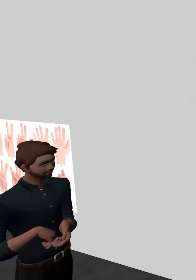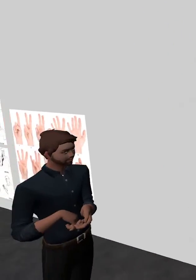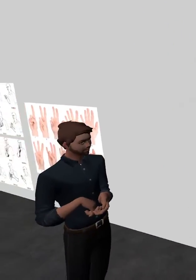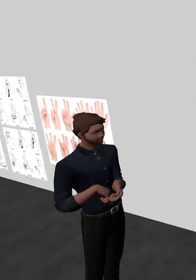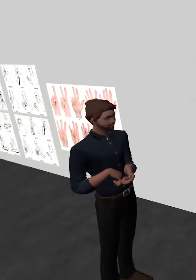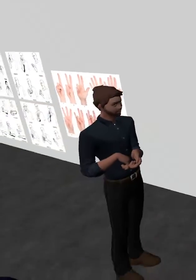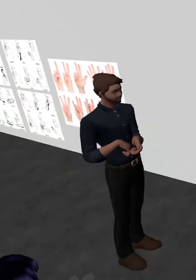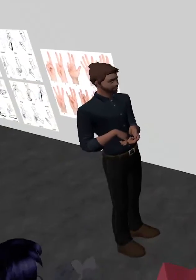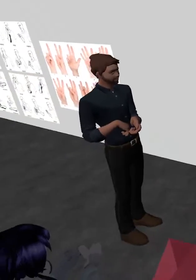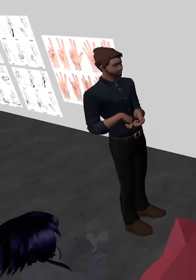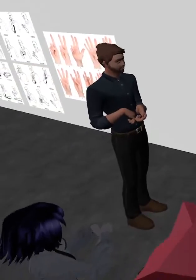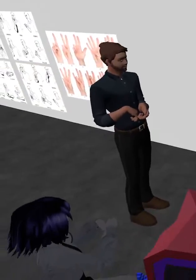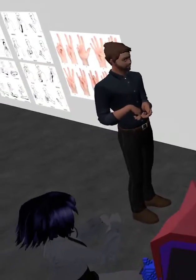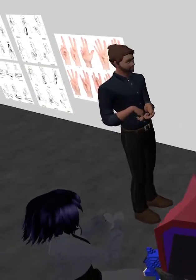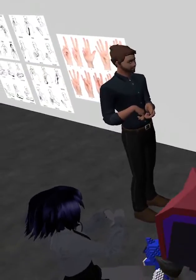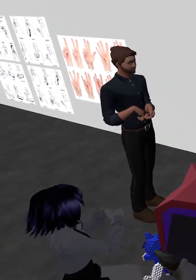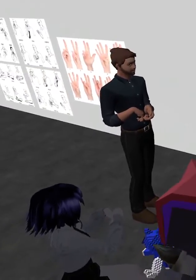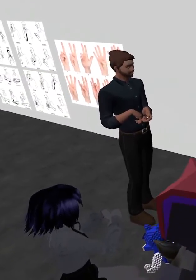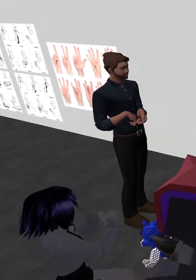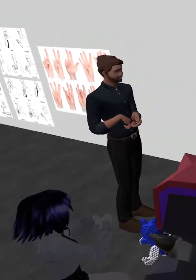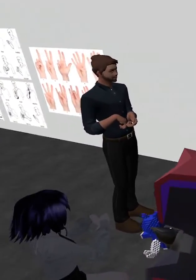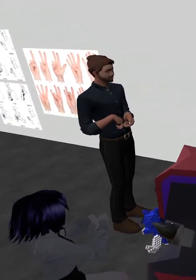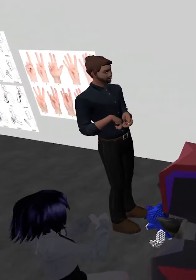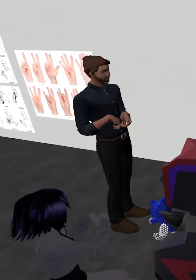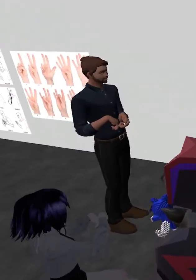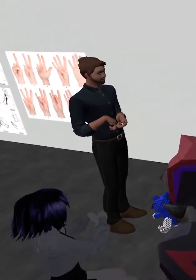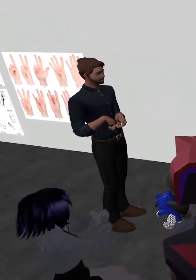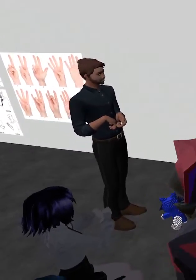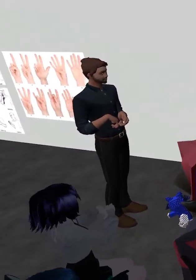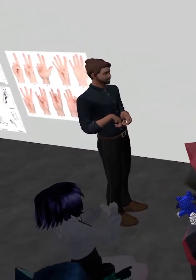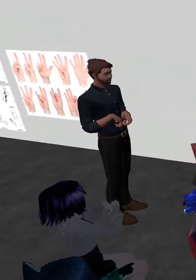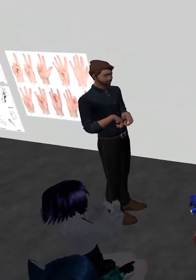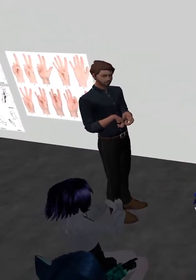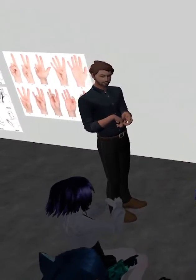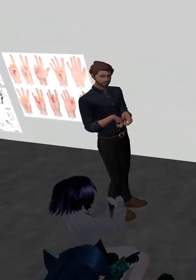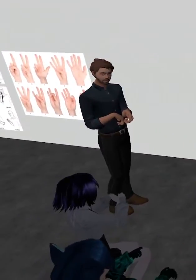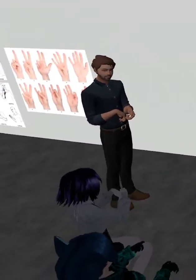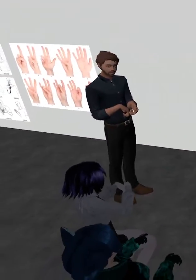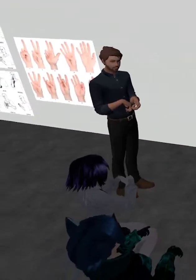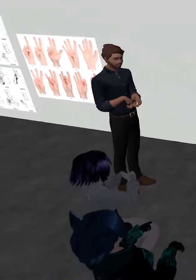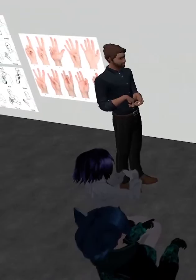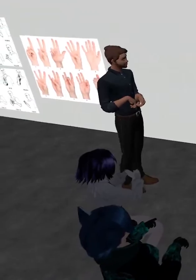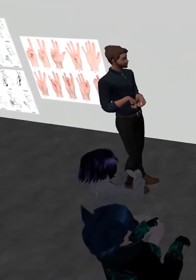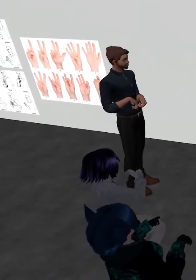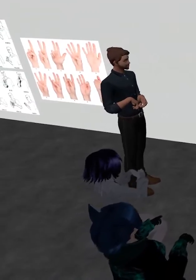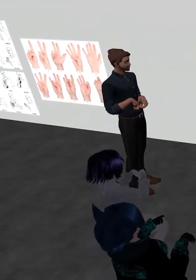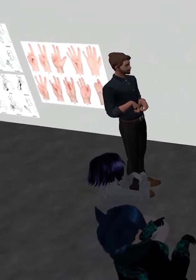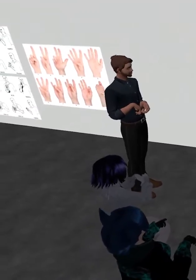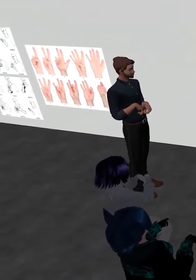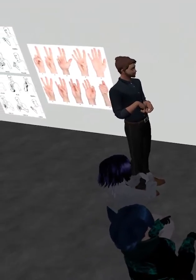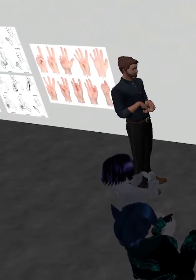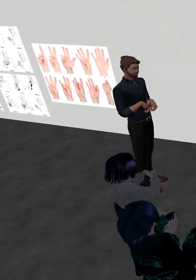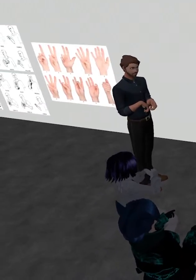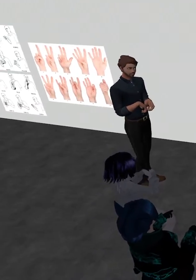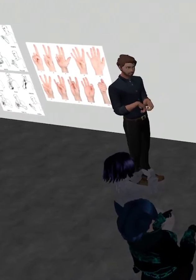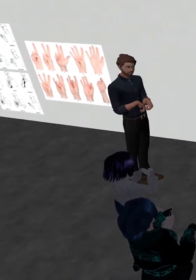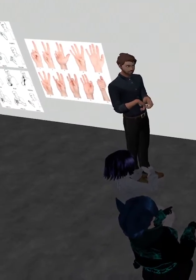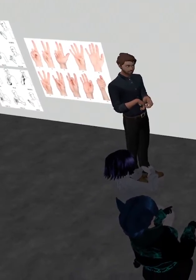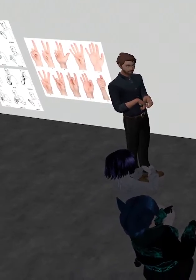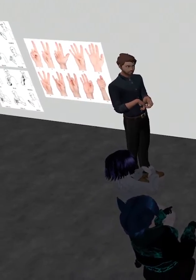any sign or term that you want to know. And he uploads maybe like once a week, once a month. It